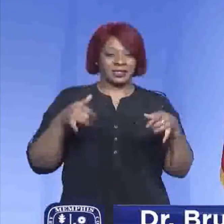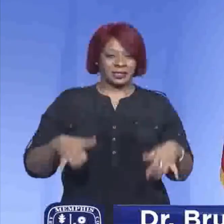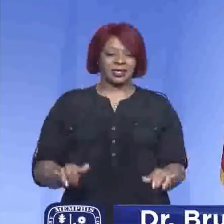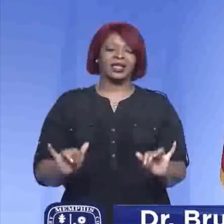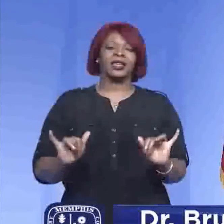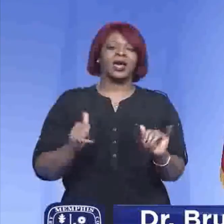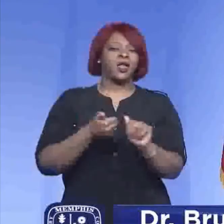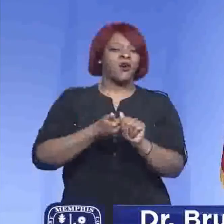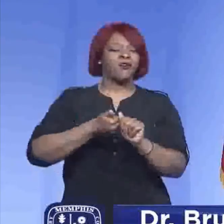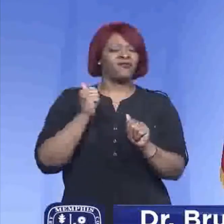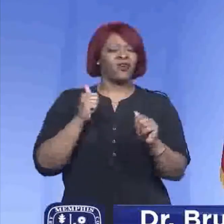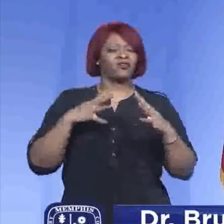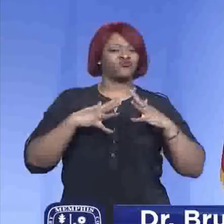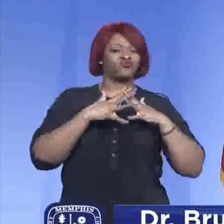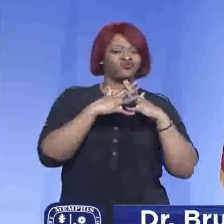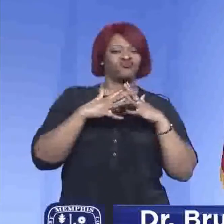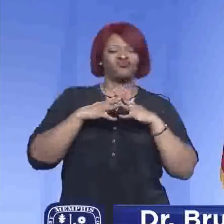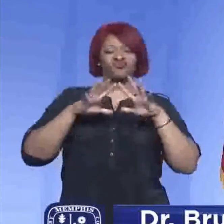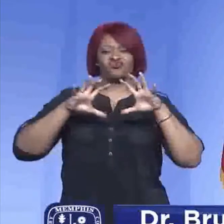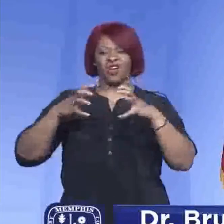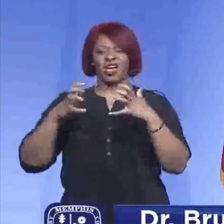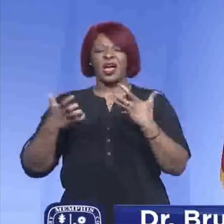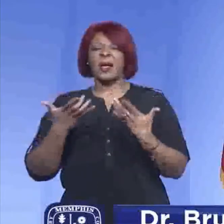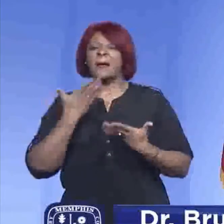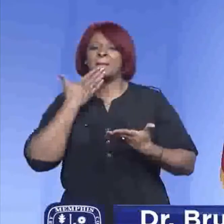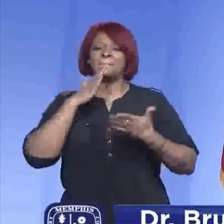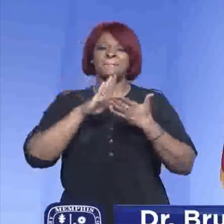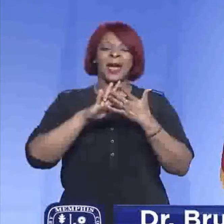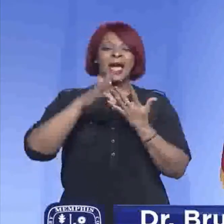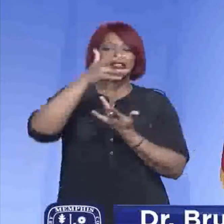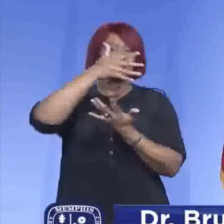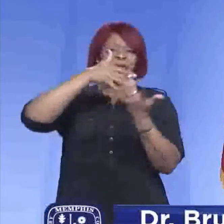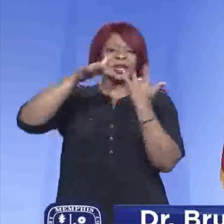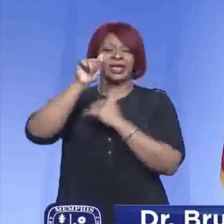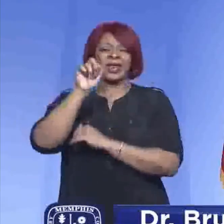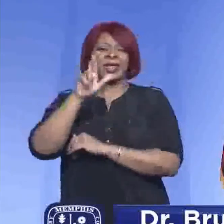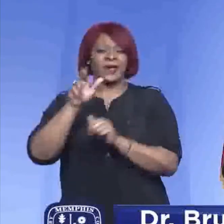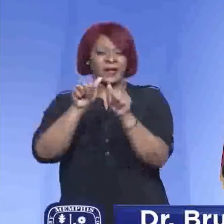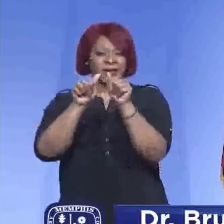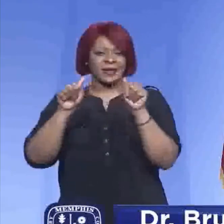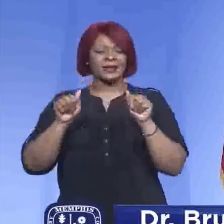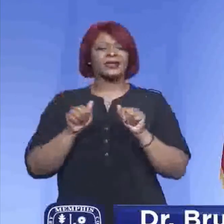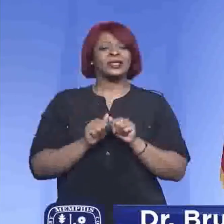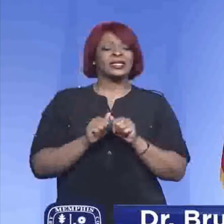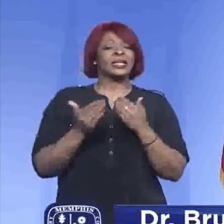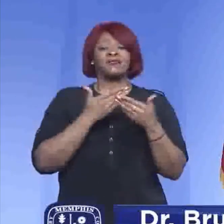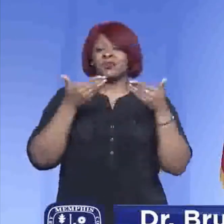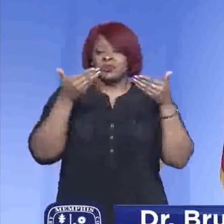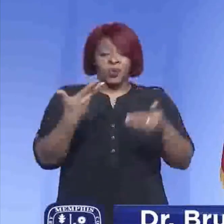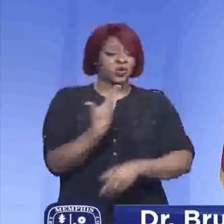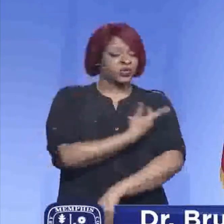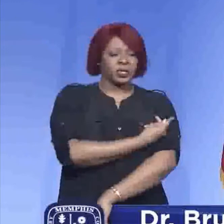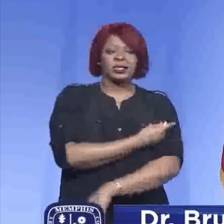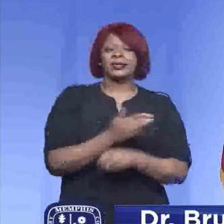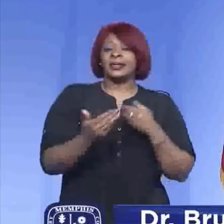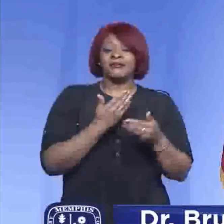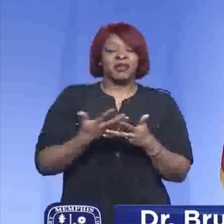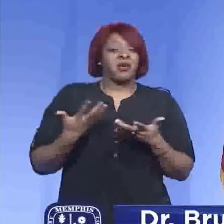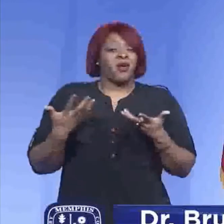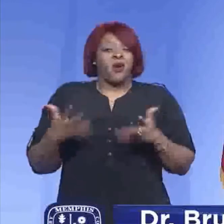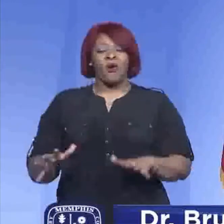and avoid crowds and poorly ventilated areas. Even if you've gotten your shot, even if you've gotten